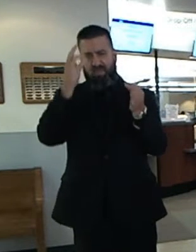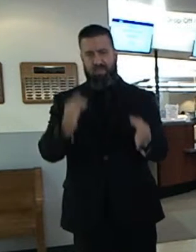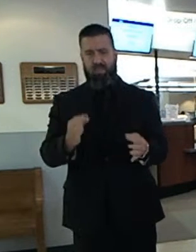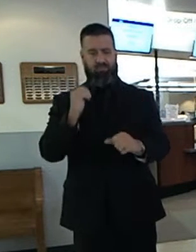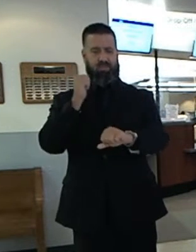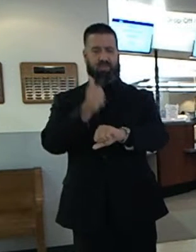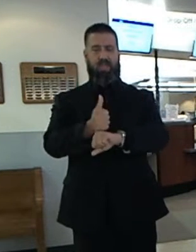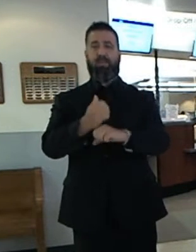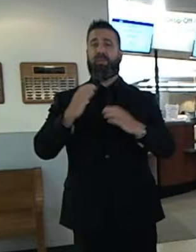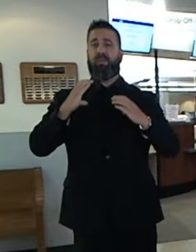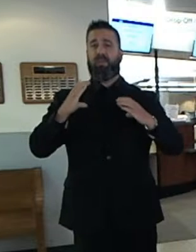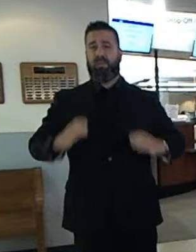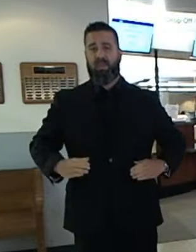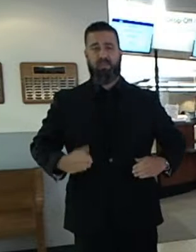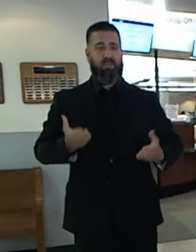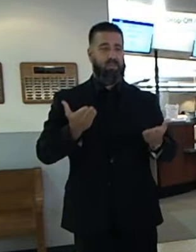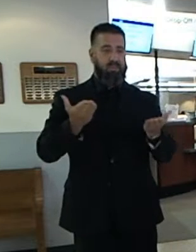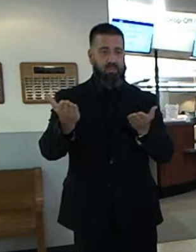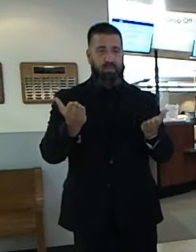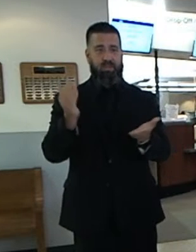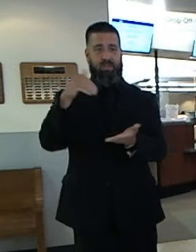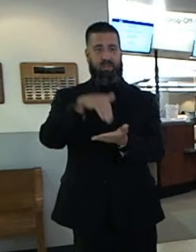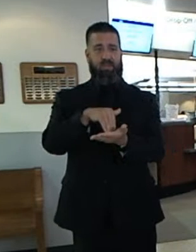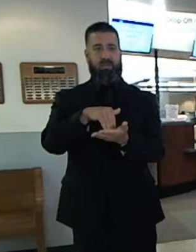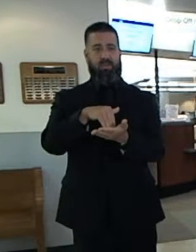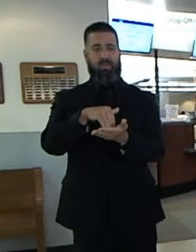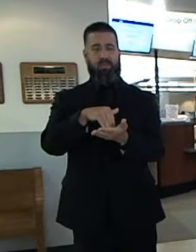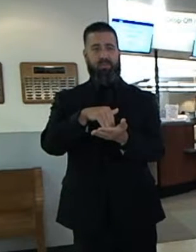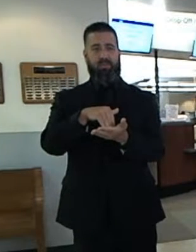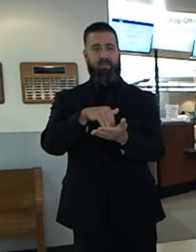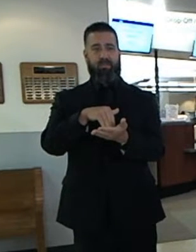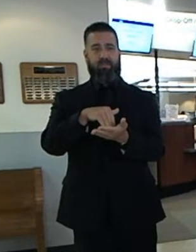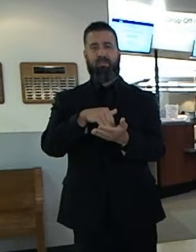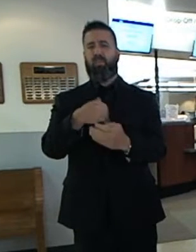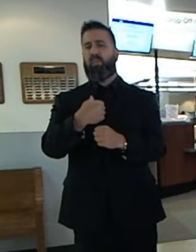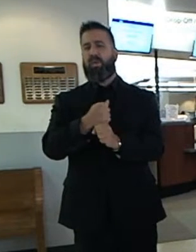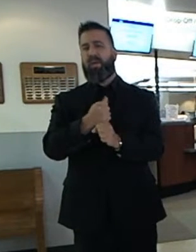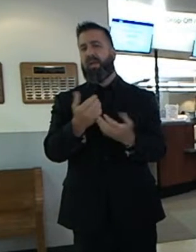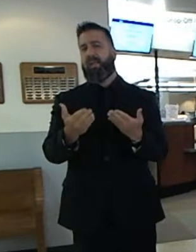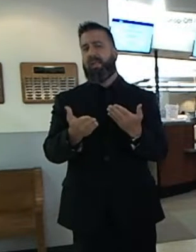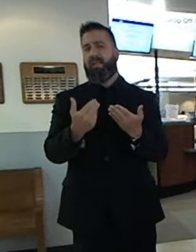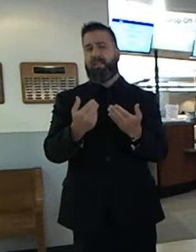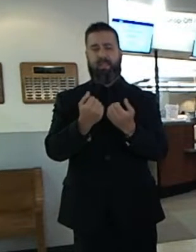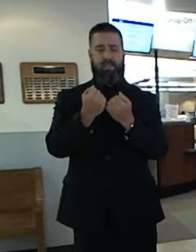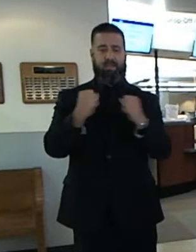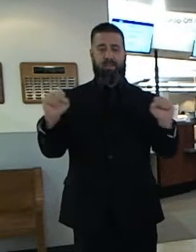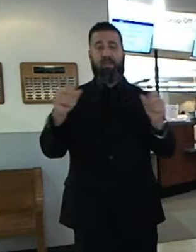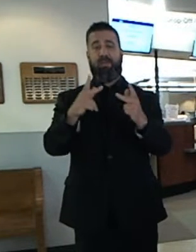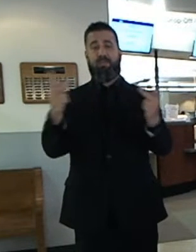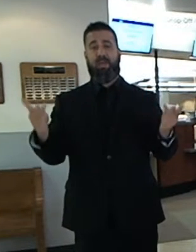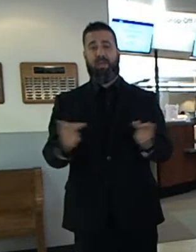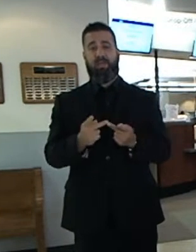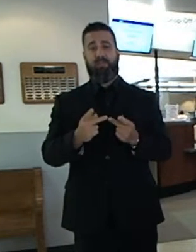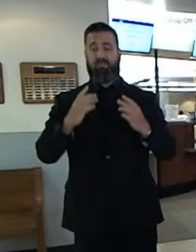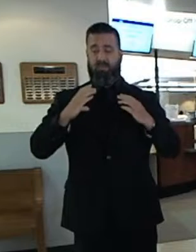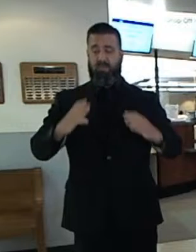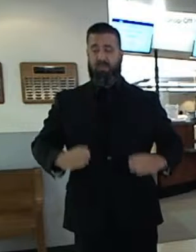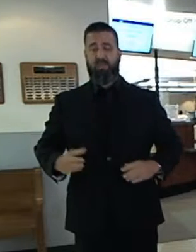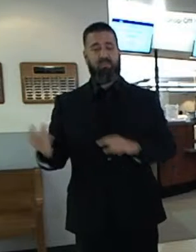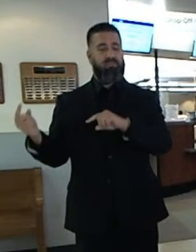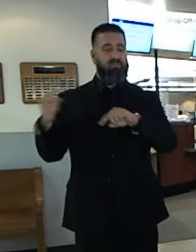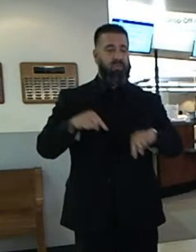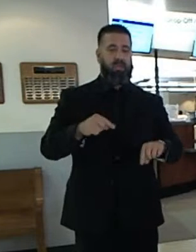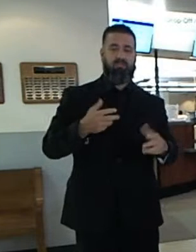new name for this portion of our lobby. We have created a convenient, safe space where our customers can interact safely